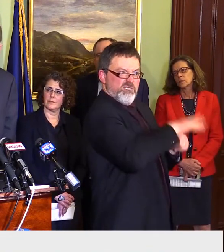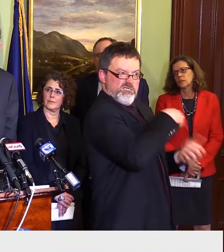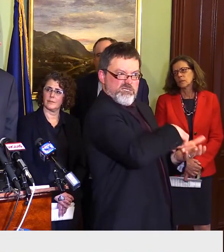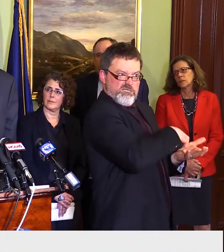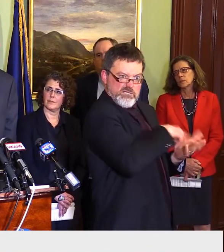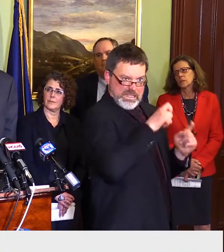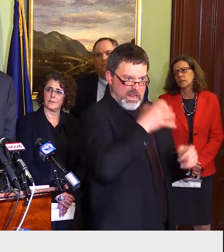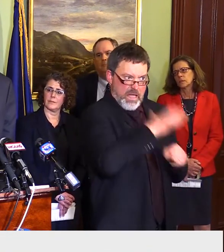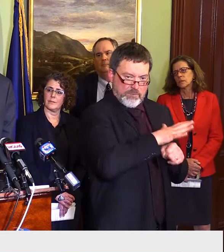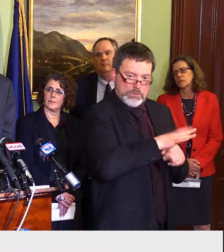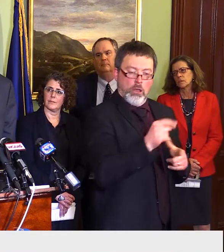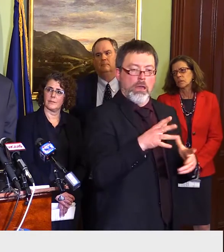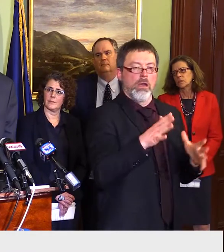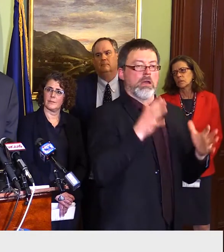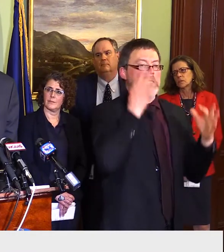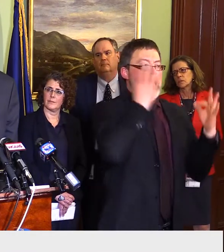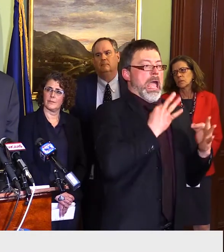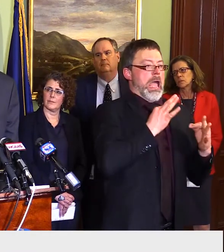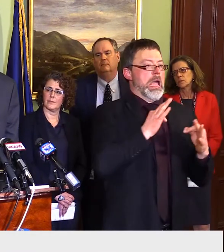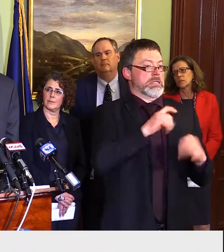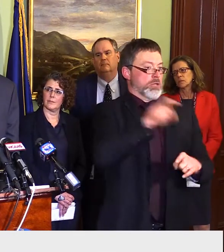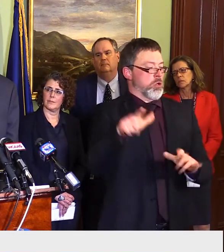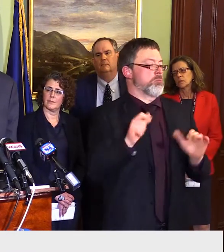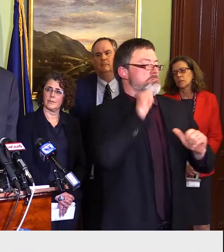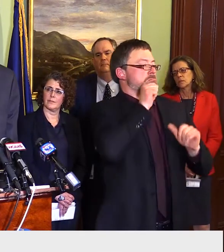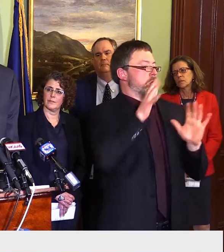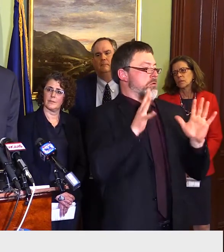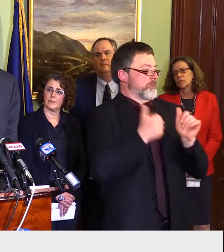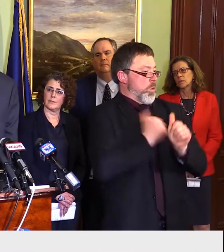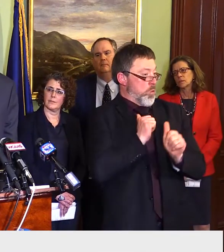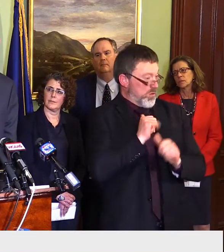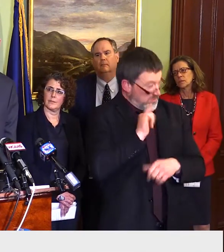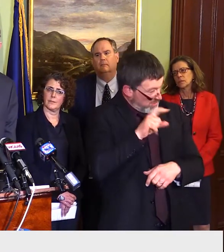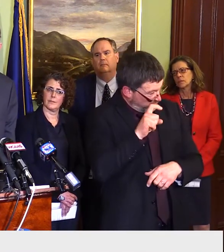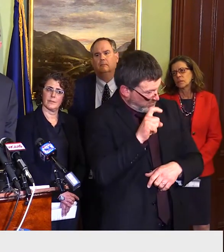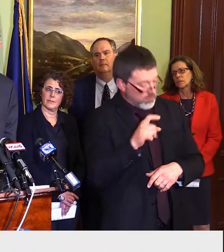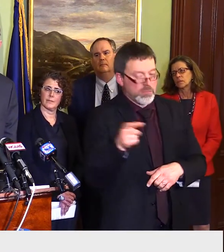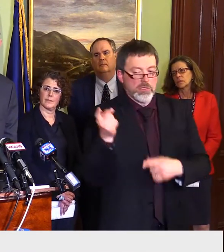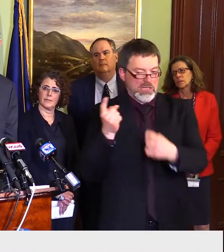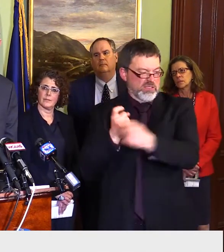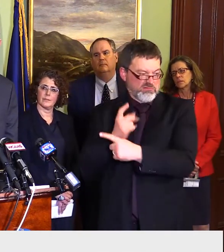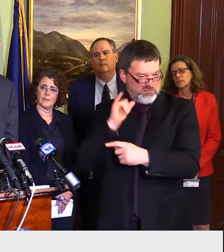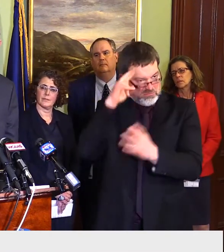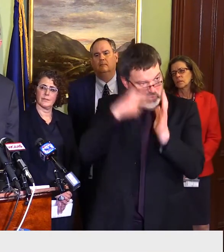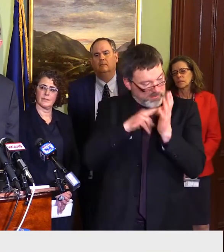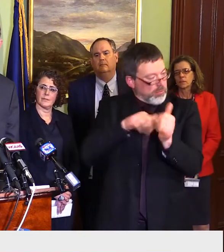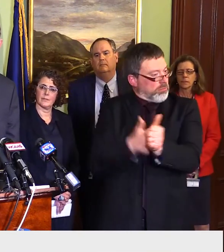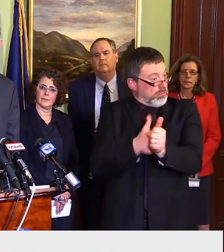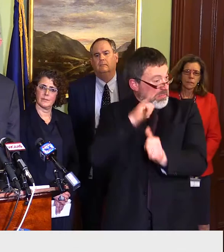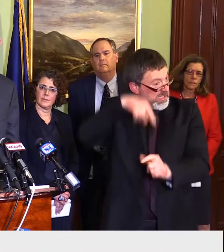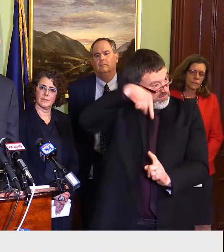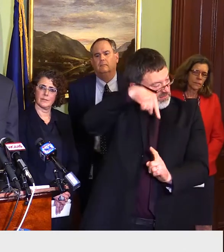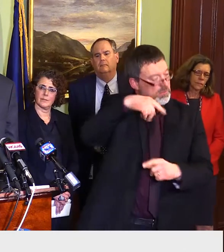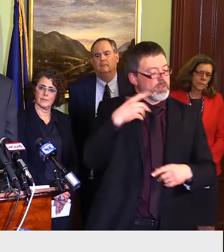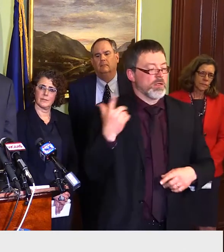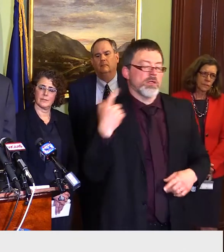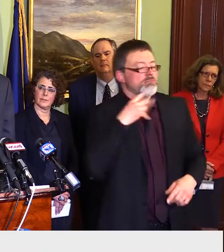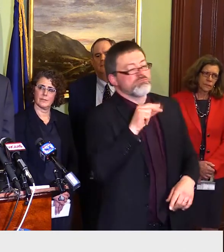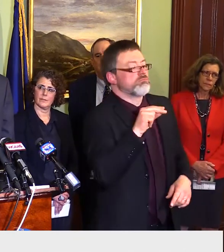We would be testing people who we judged were appropriate for testing, just like we are now. And they're, you